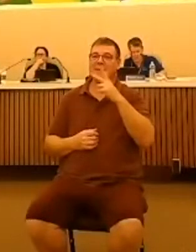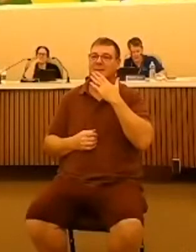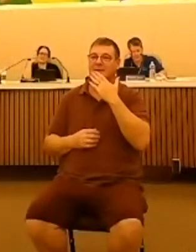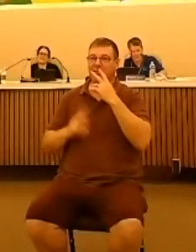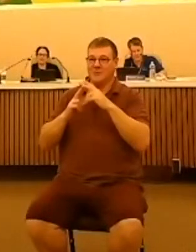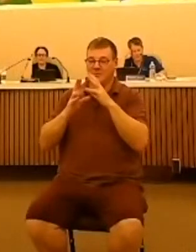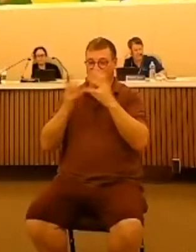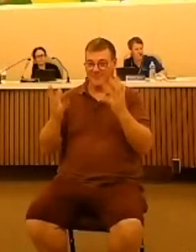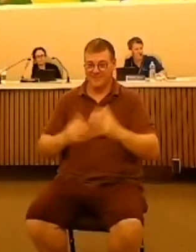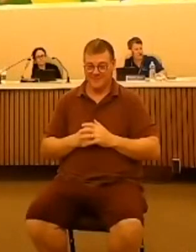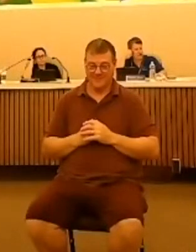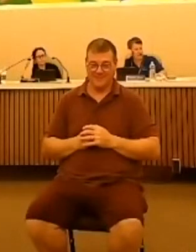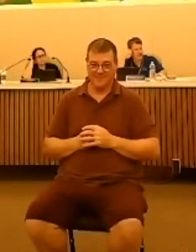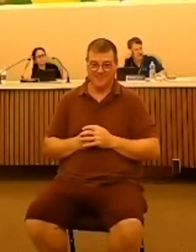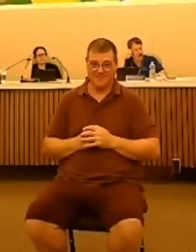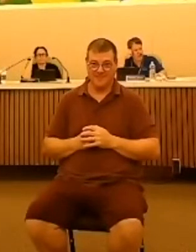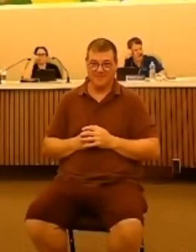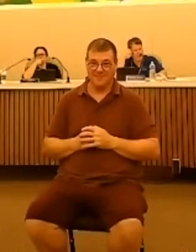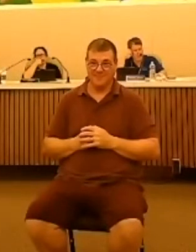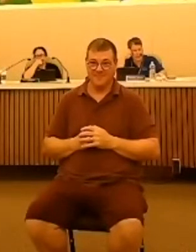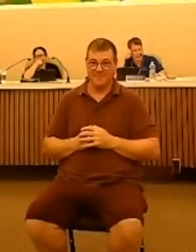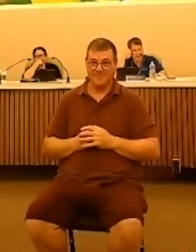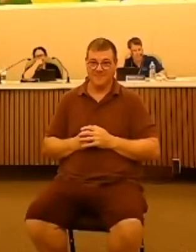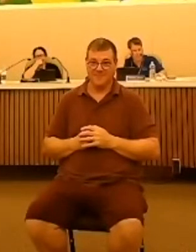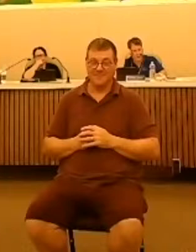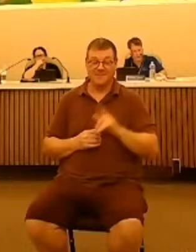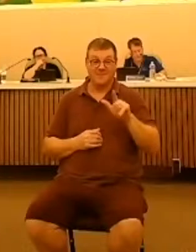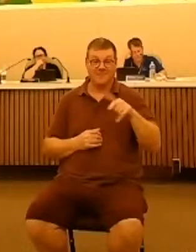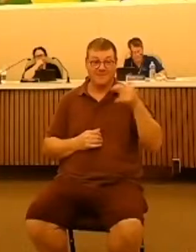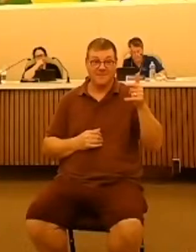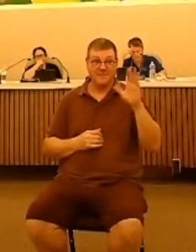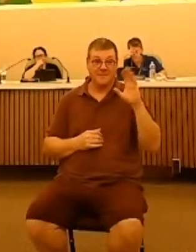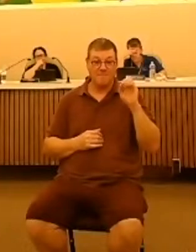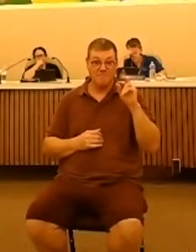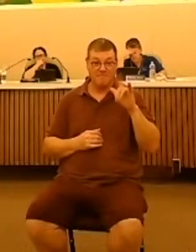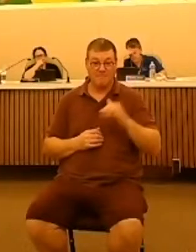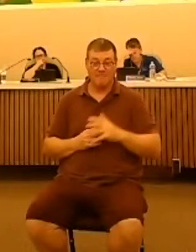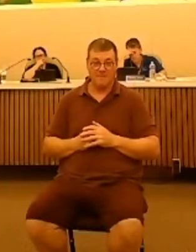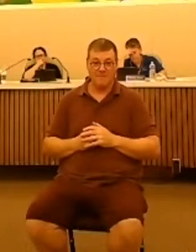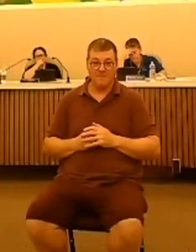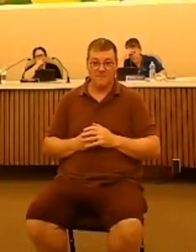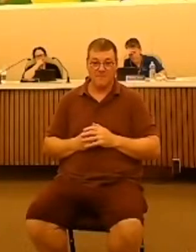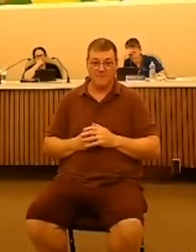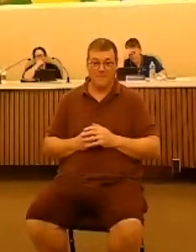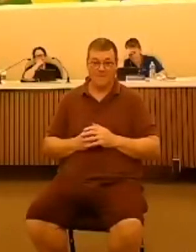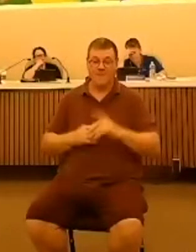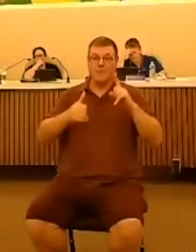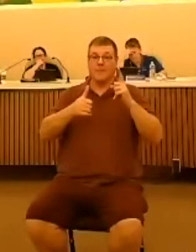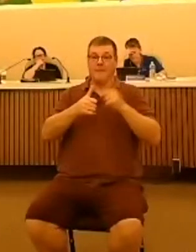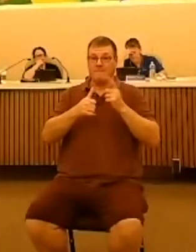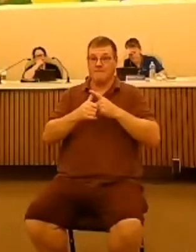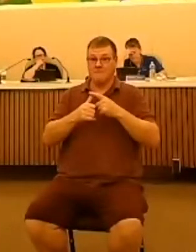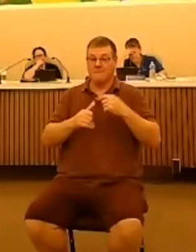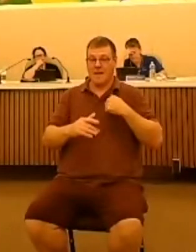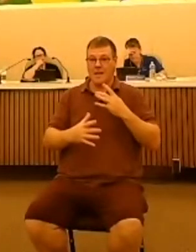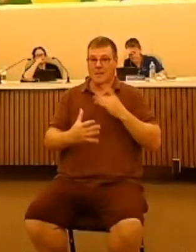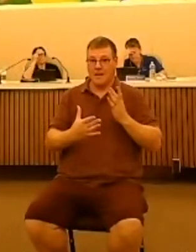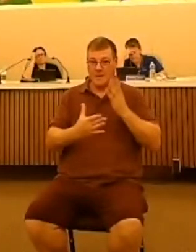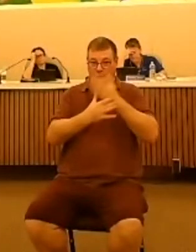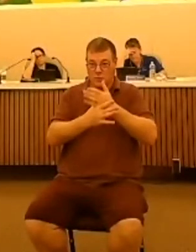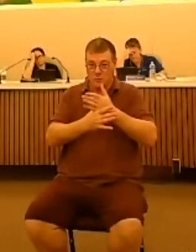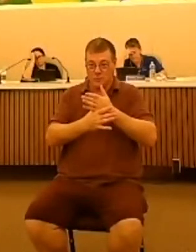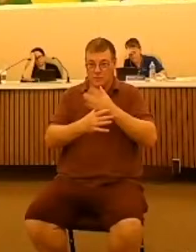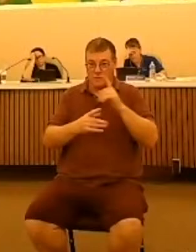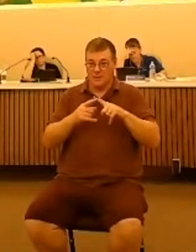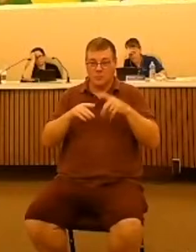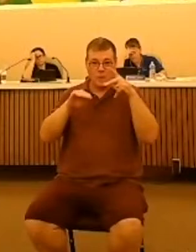very much. Thank you, Jennifer. Back online, Becky? I'd like to first interject, not to cut